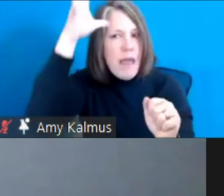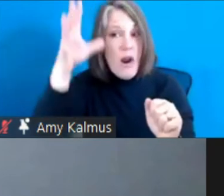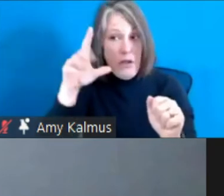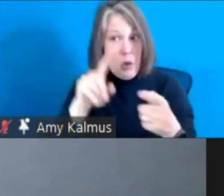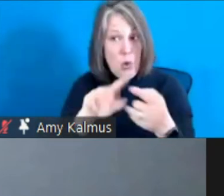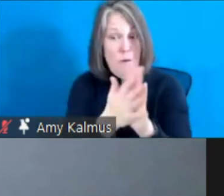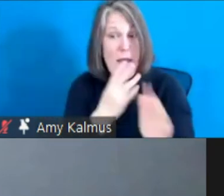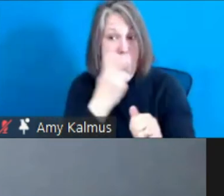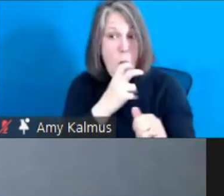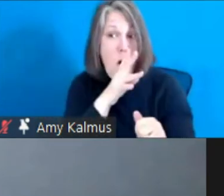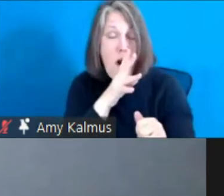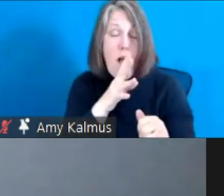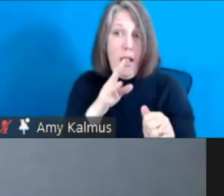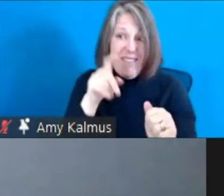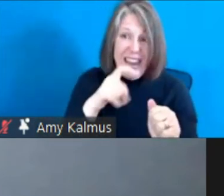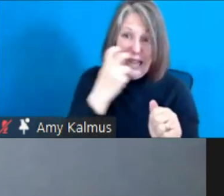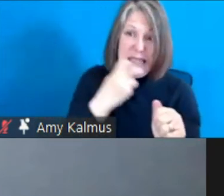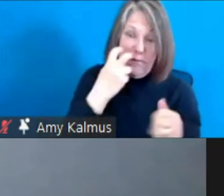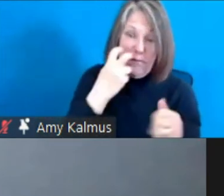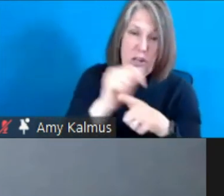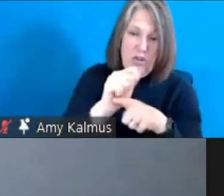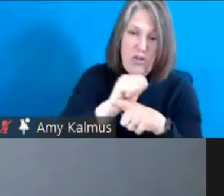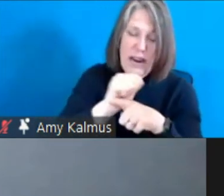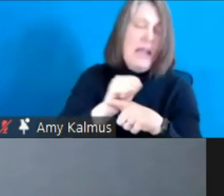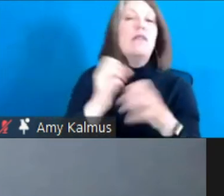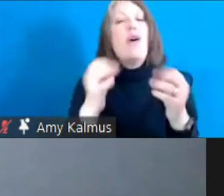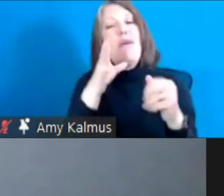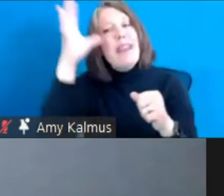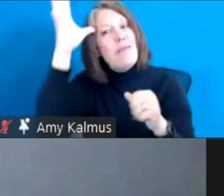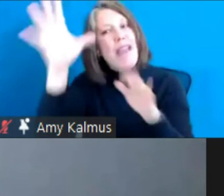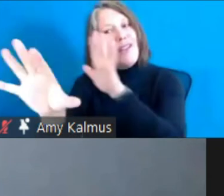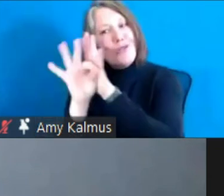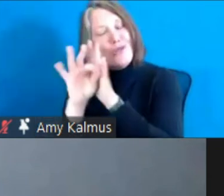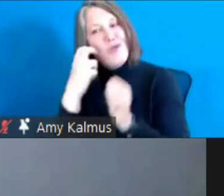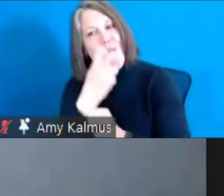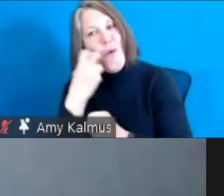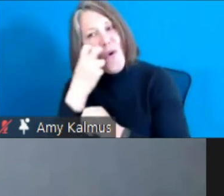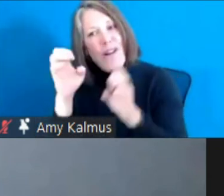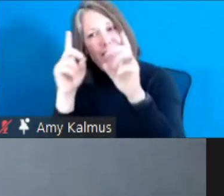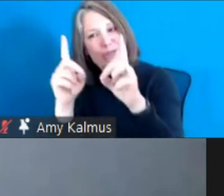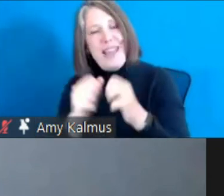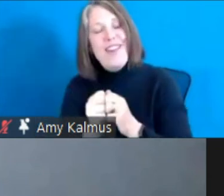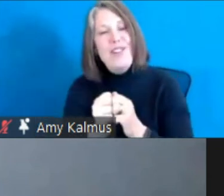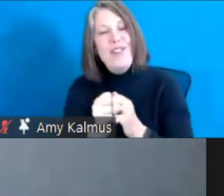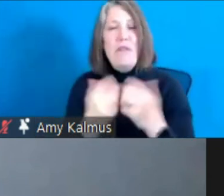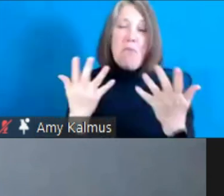method. So many parents are choosing an oral education.